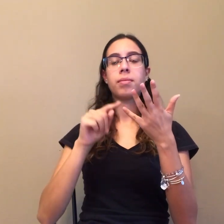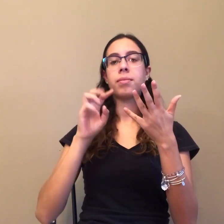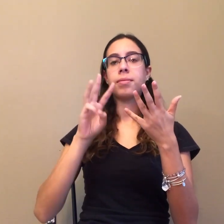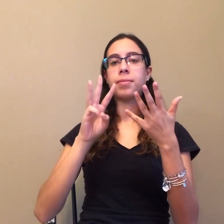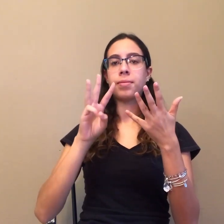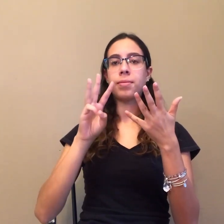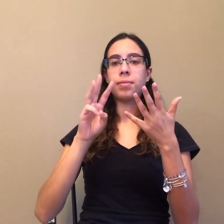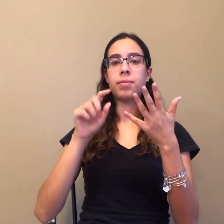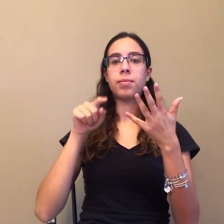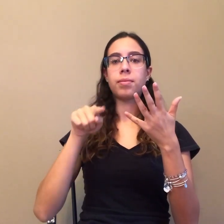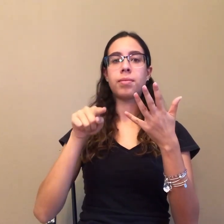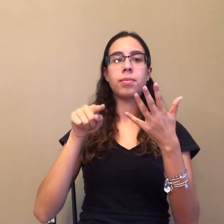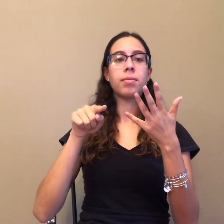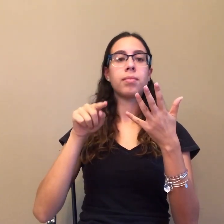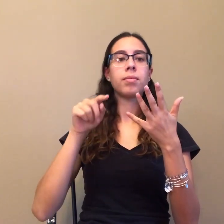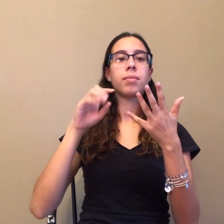www.ncbegin.org. And the fifth,